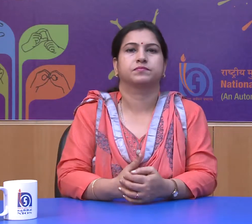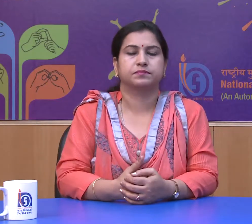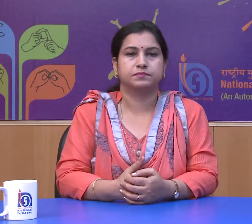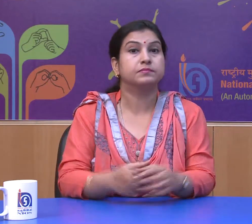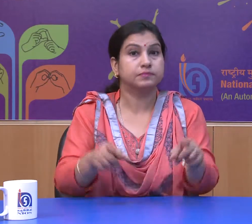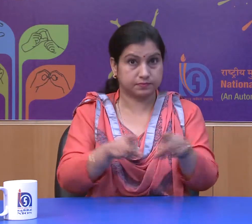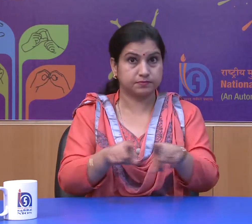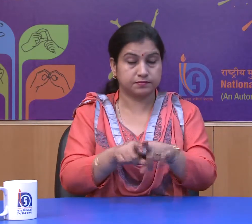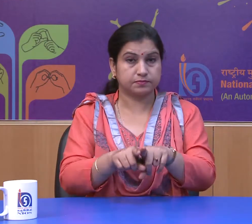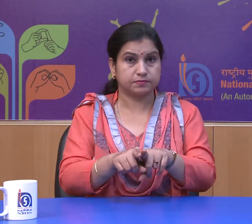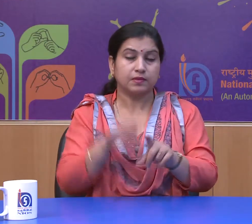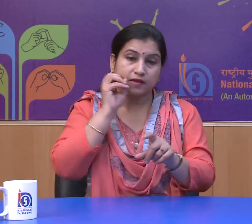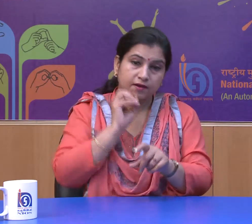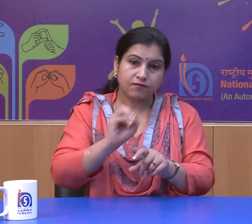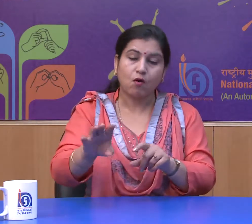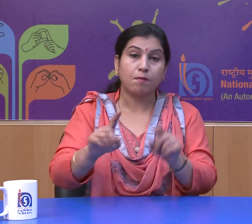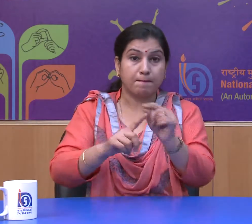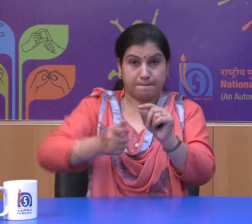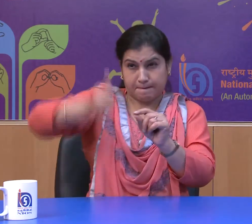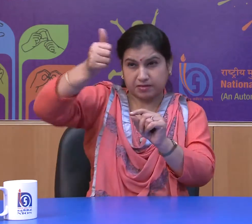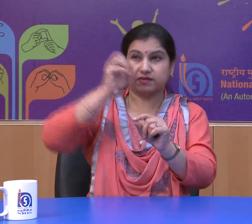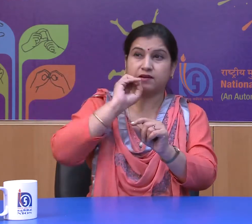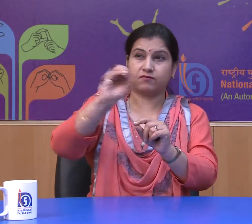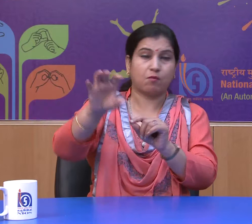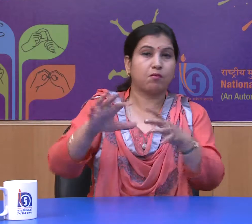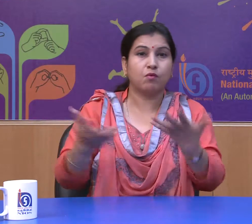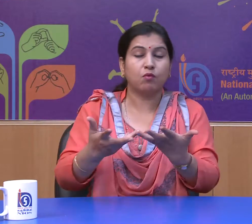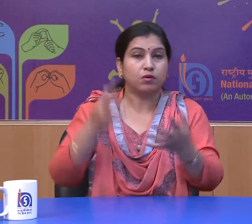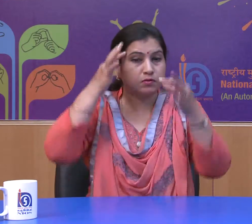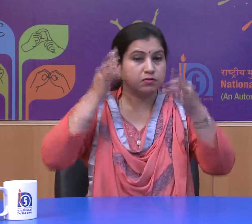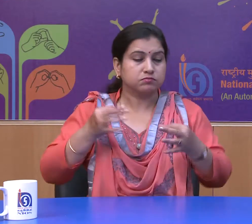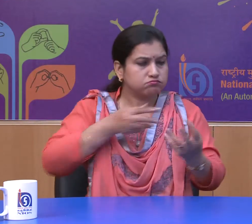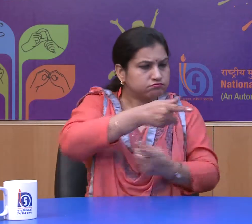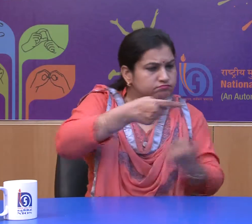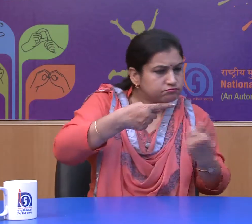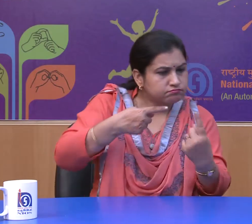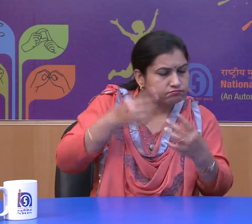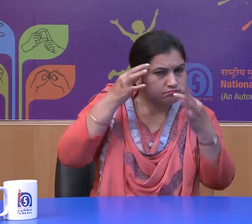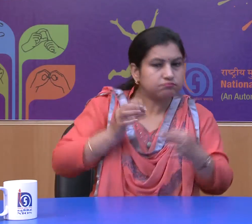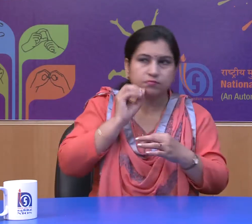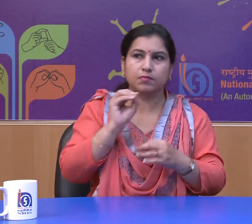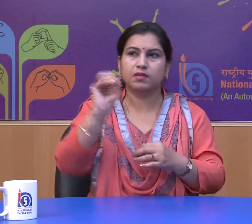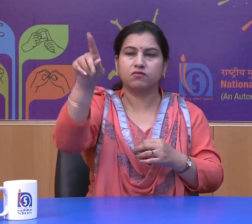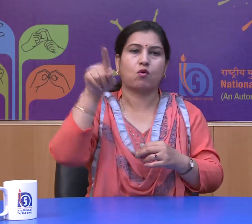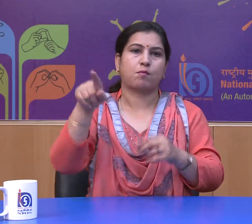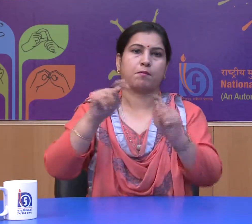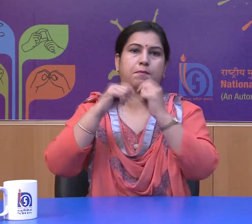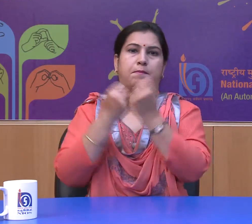and informs the President about the decisions of the Council of Ministers.